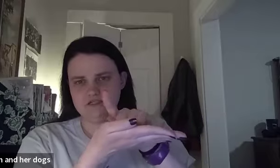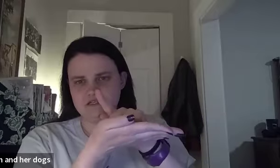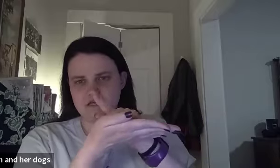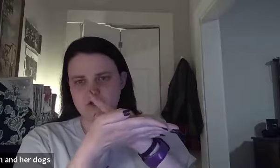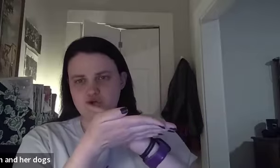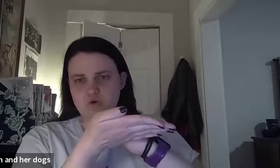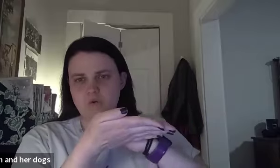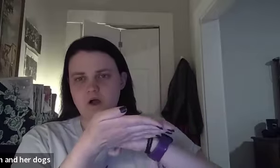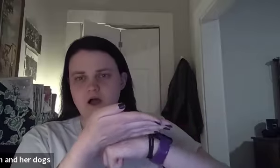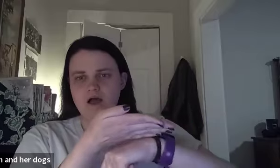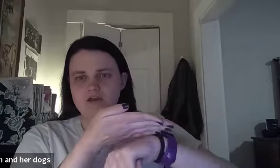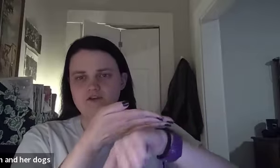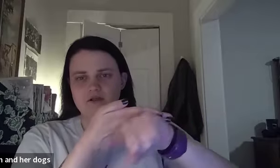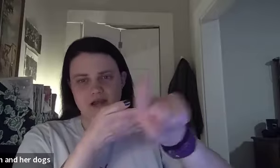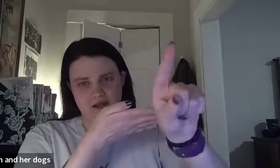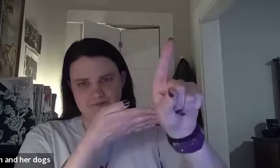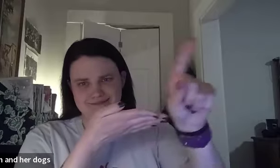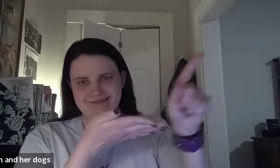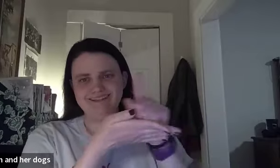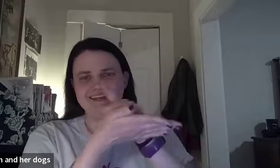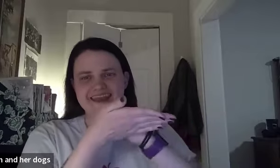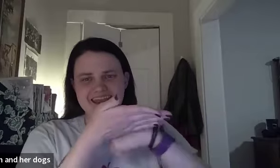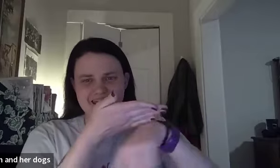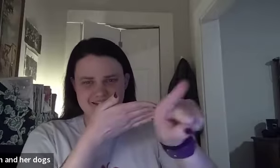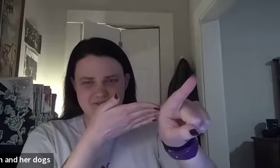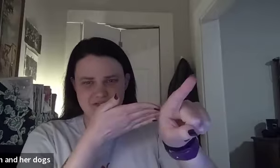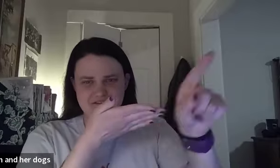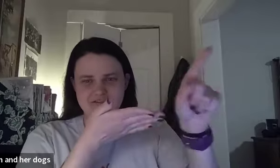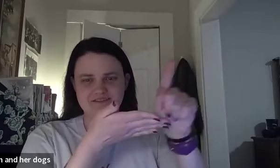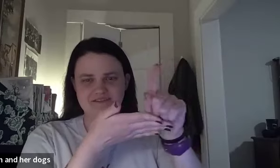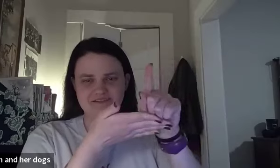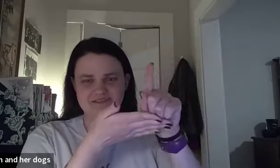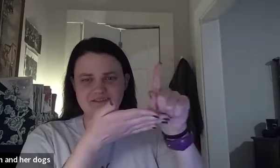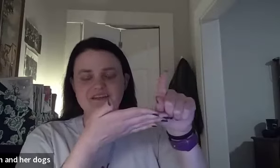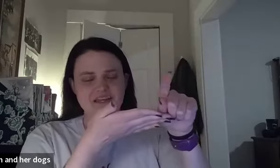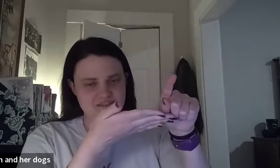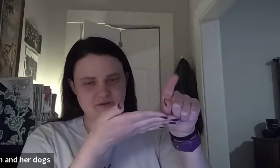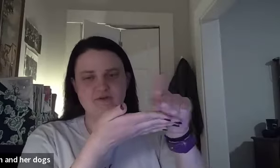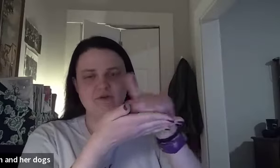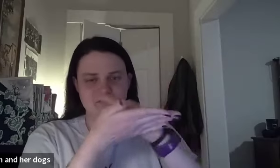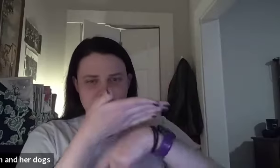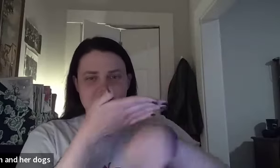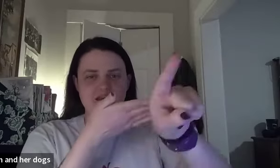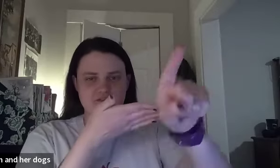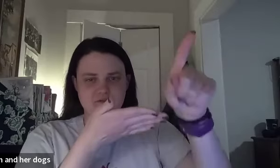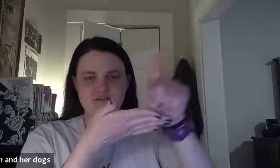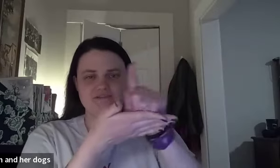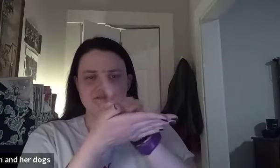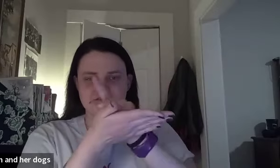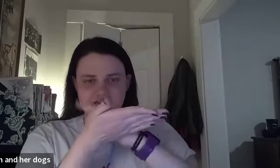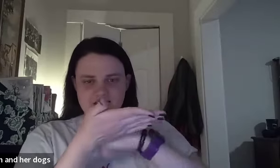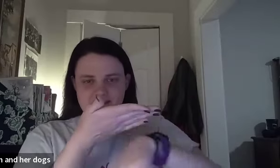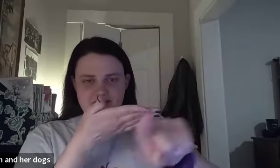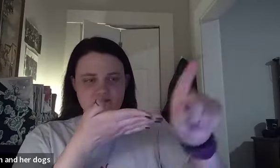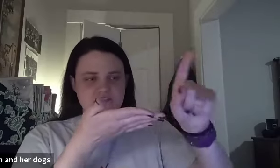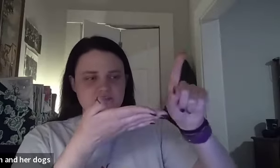across, go under and out next week. It's very weird. Yeah, next week. Next week. So you